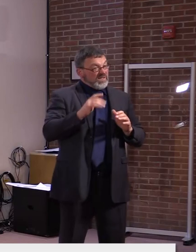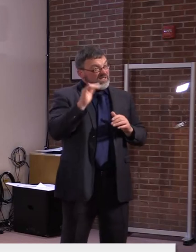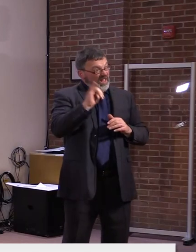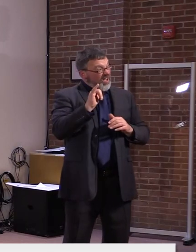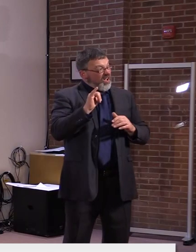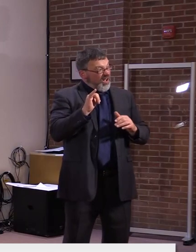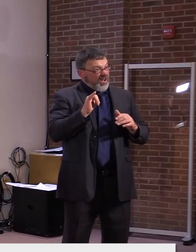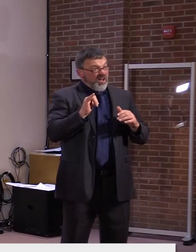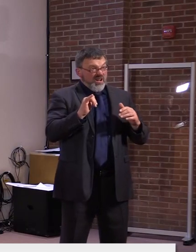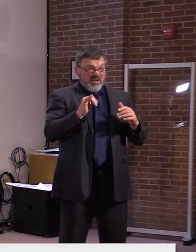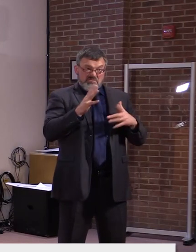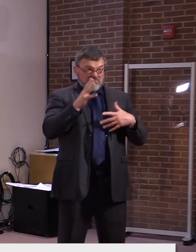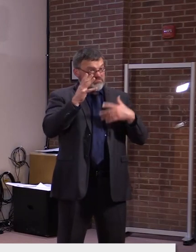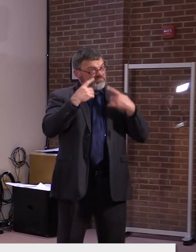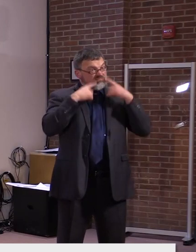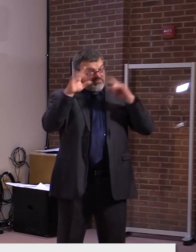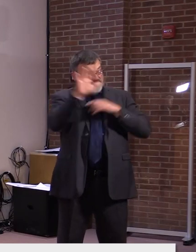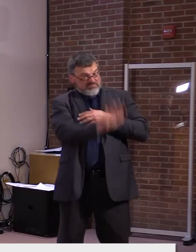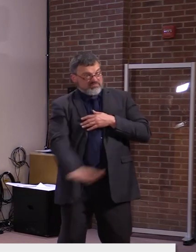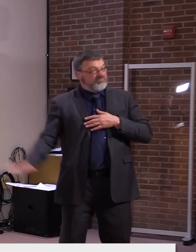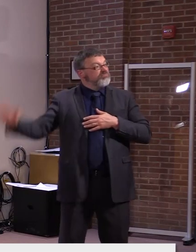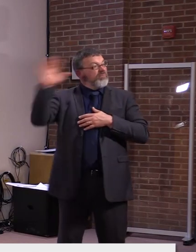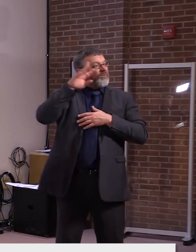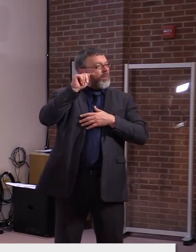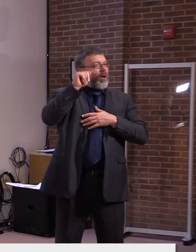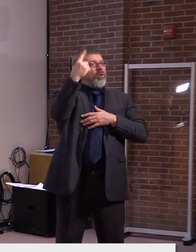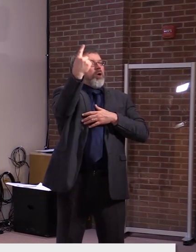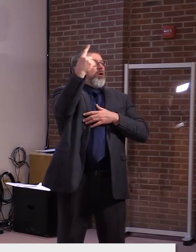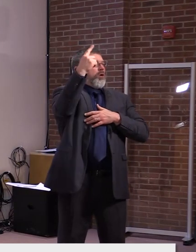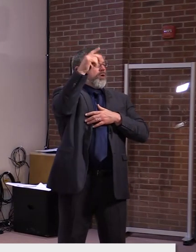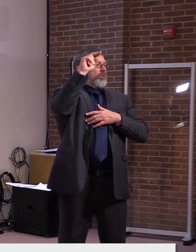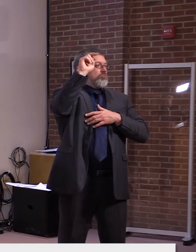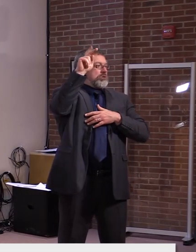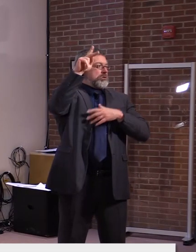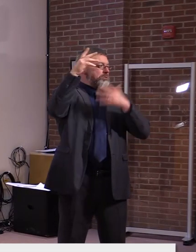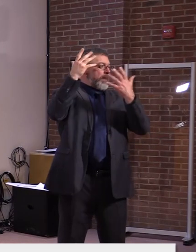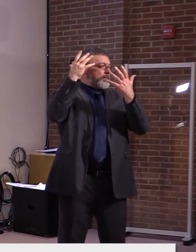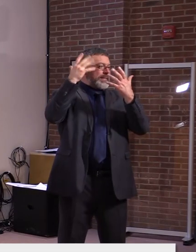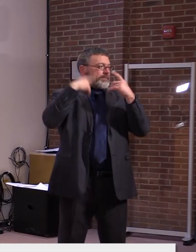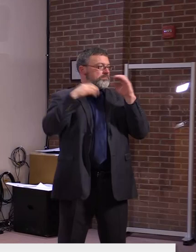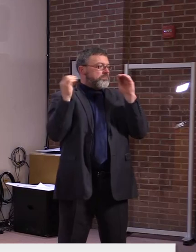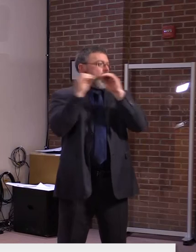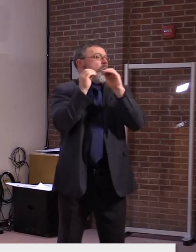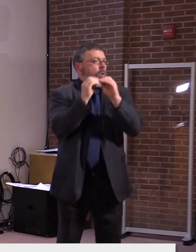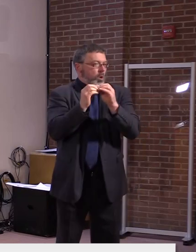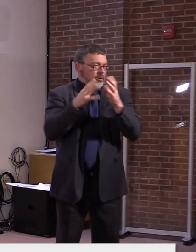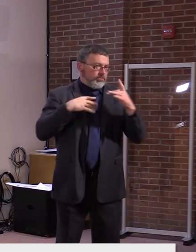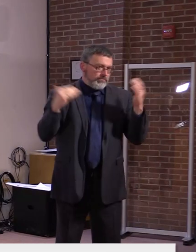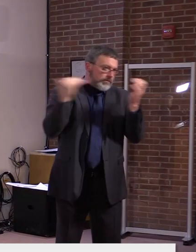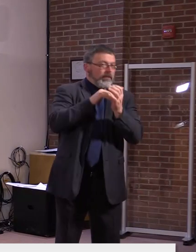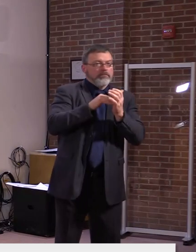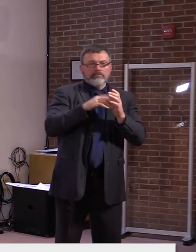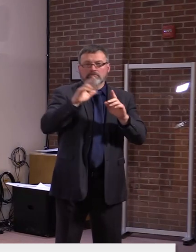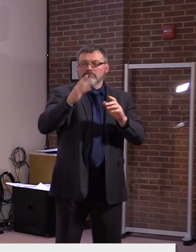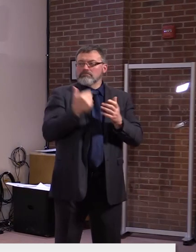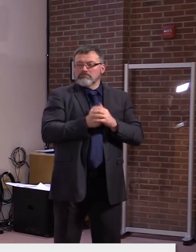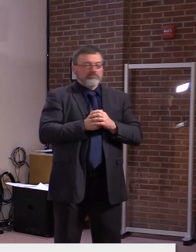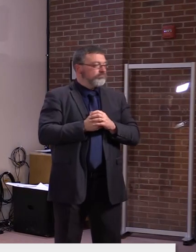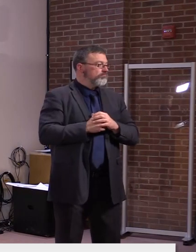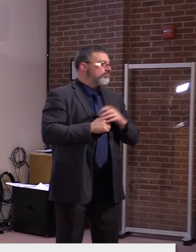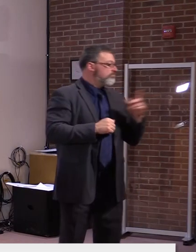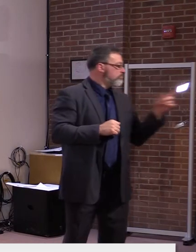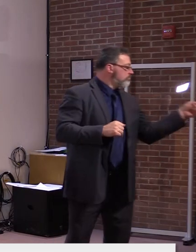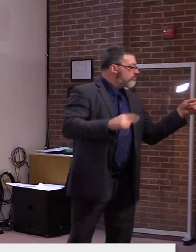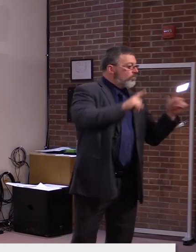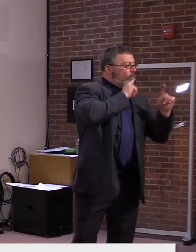we did them. We may return to those in Orleans County. I have a separate question for the